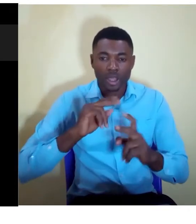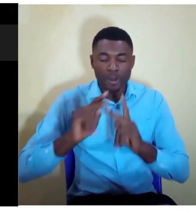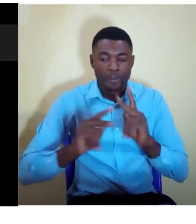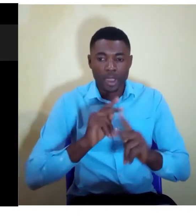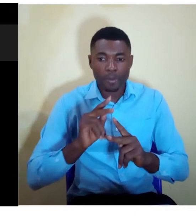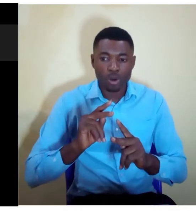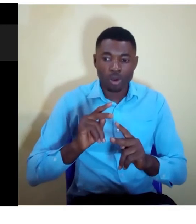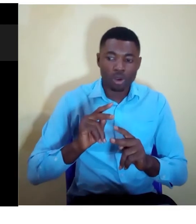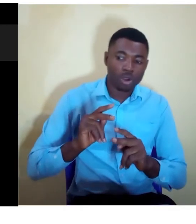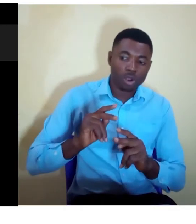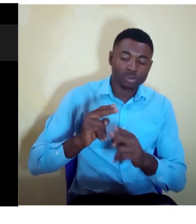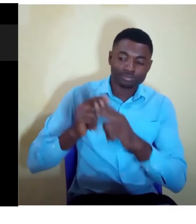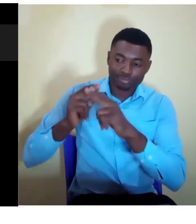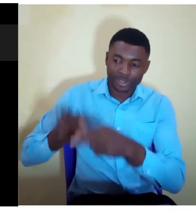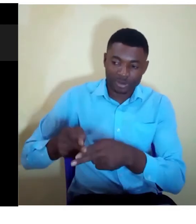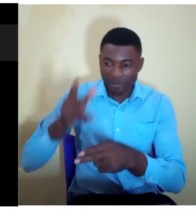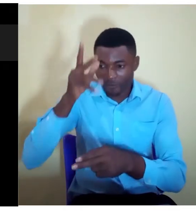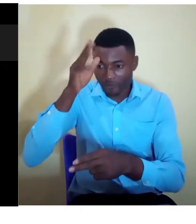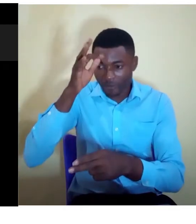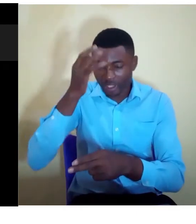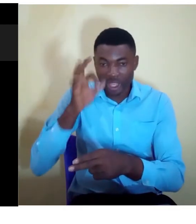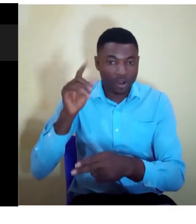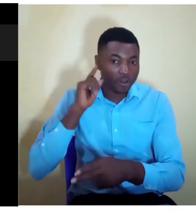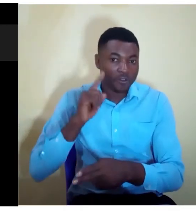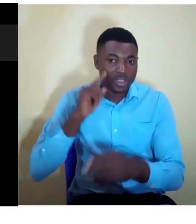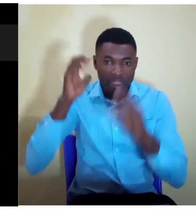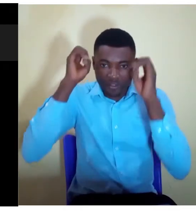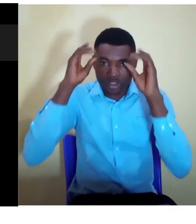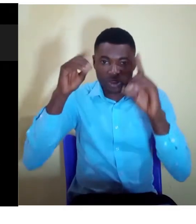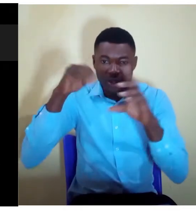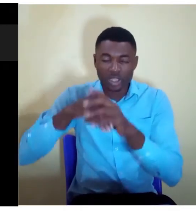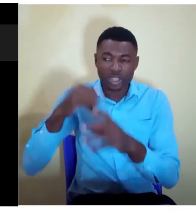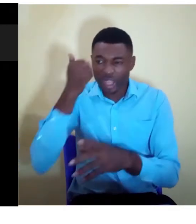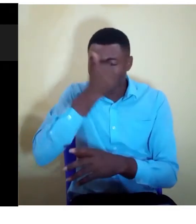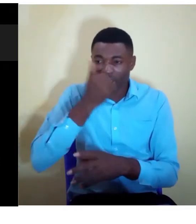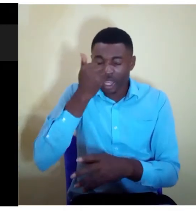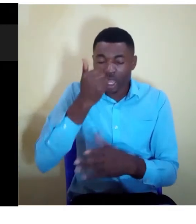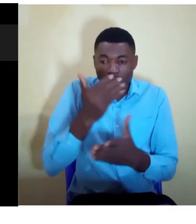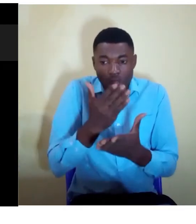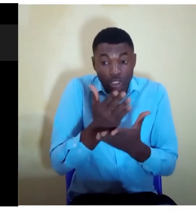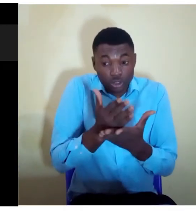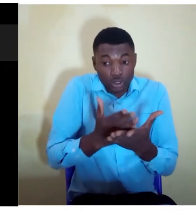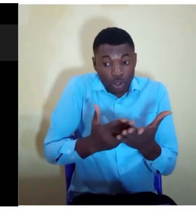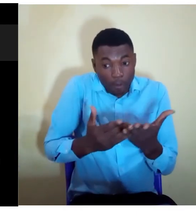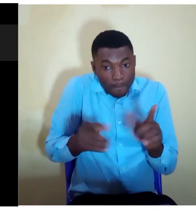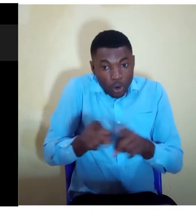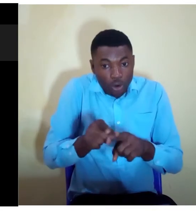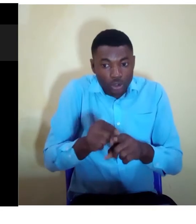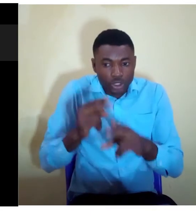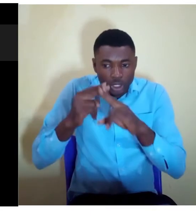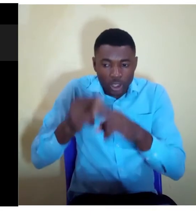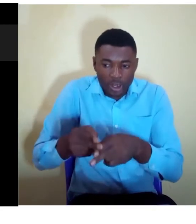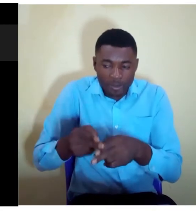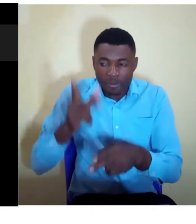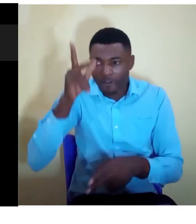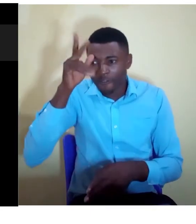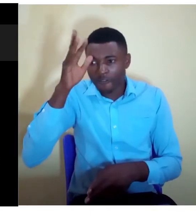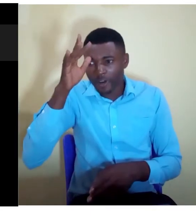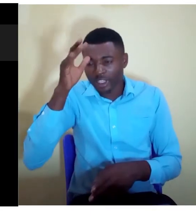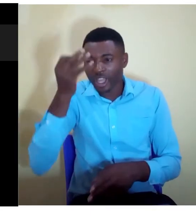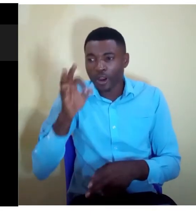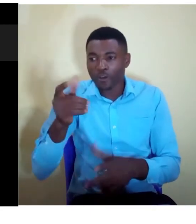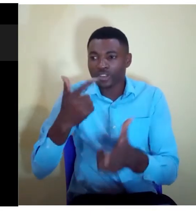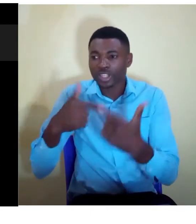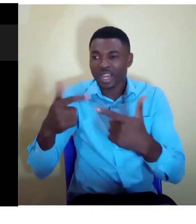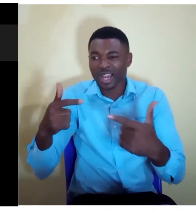as said, the father of deaf education in Africa, and some therefore have also called him the father of sign